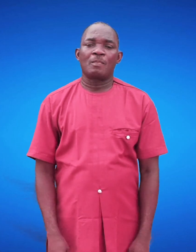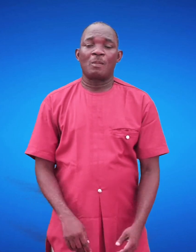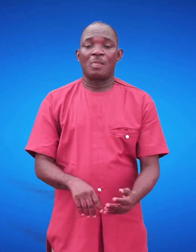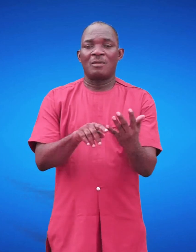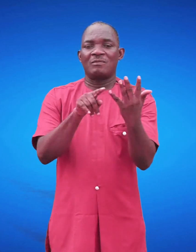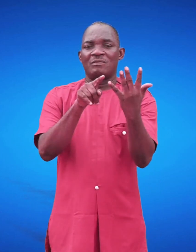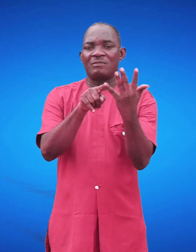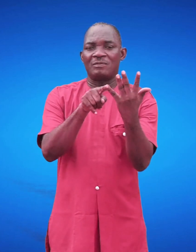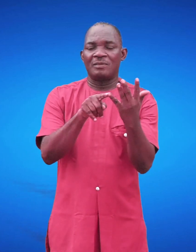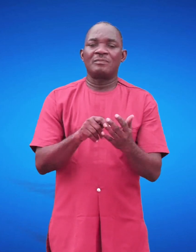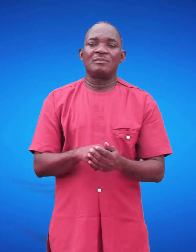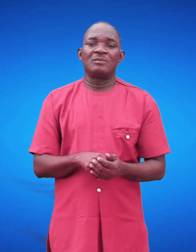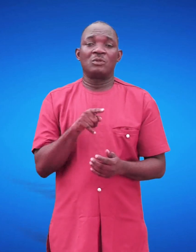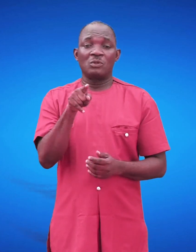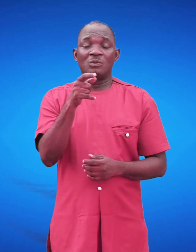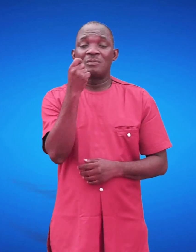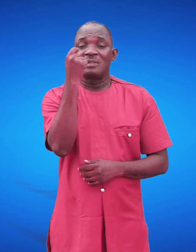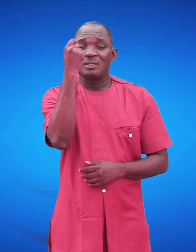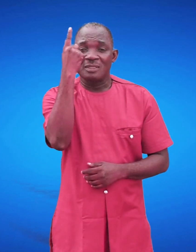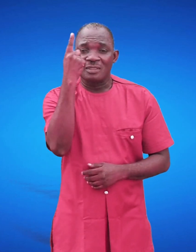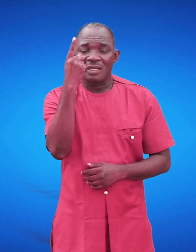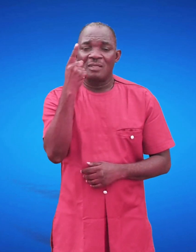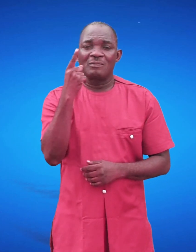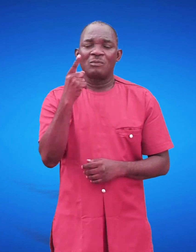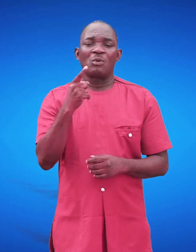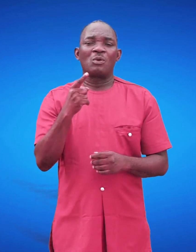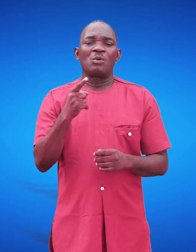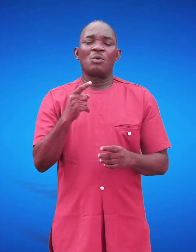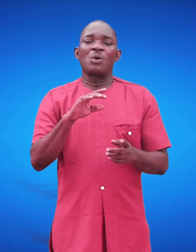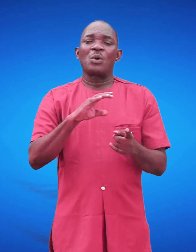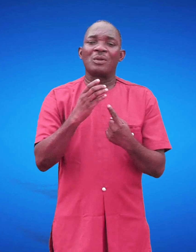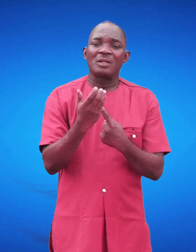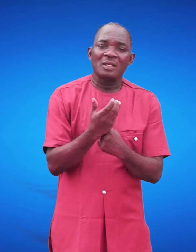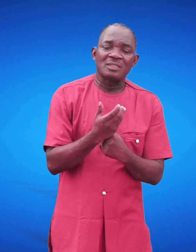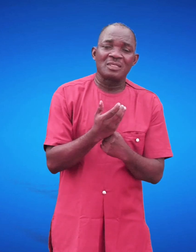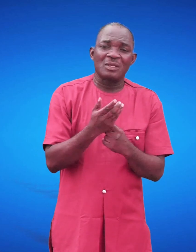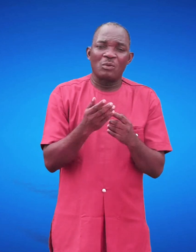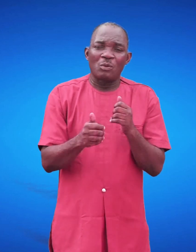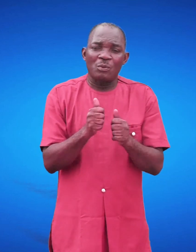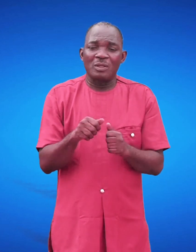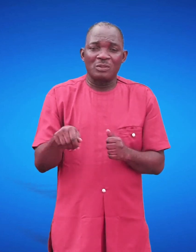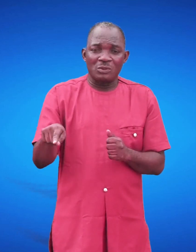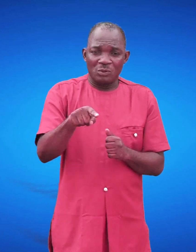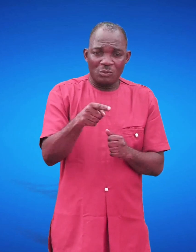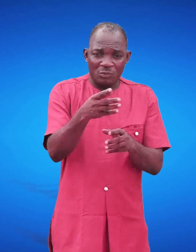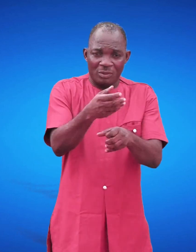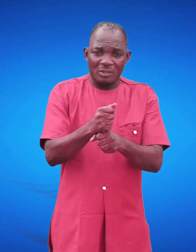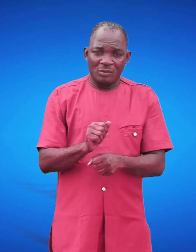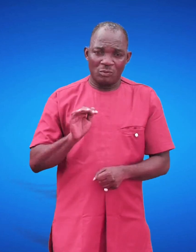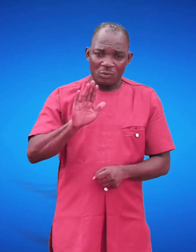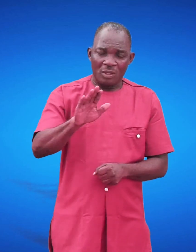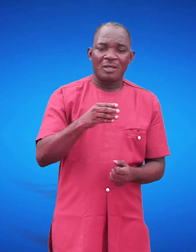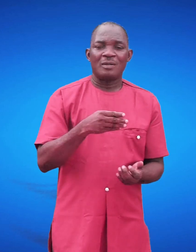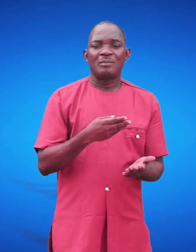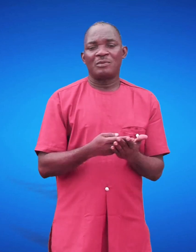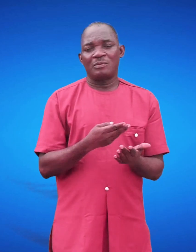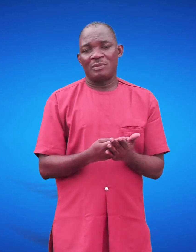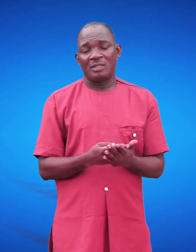5. Understand the conditions under which you receive your grant,